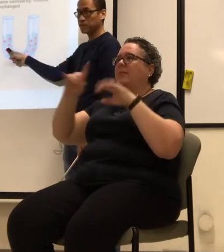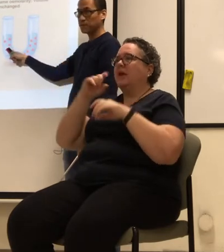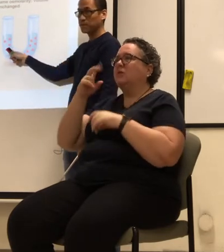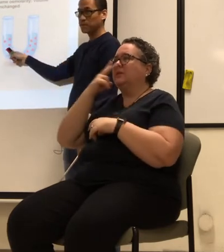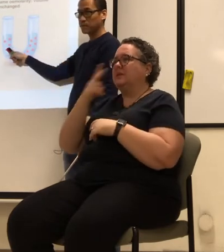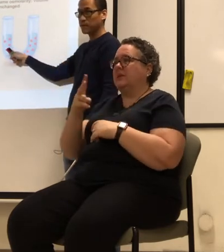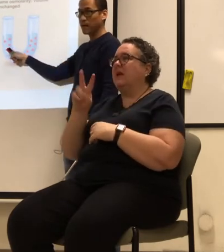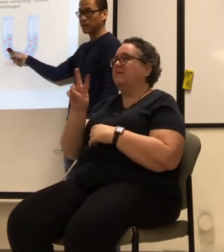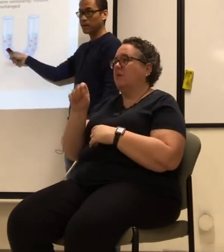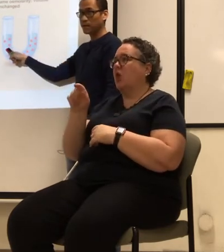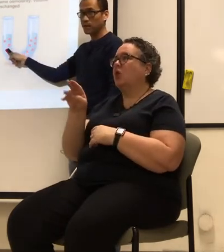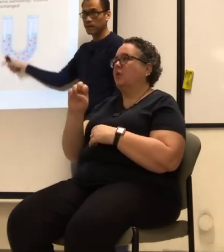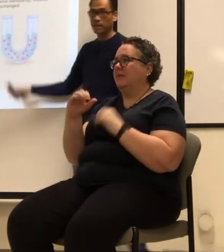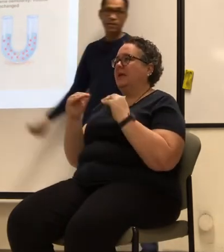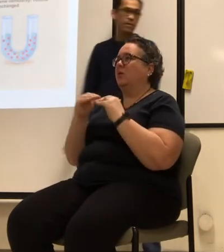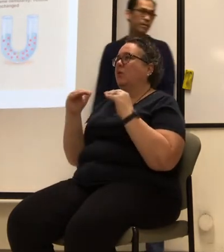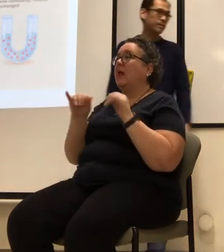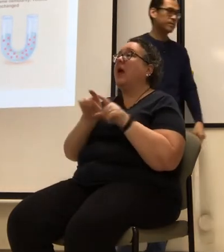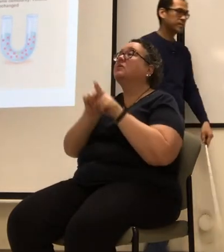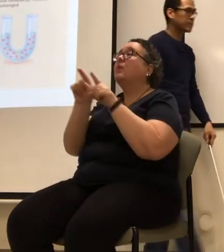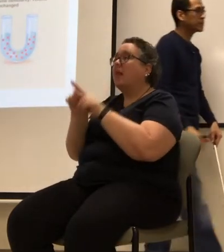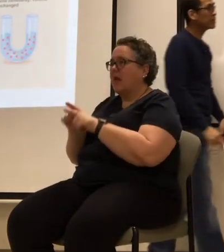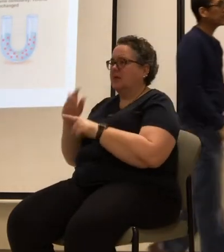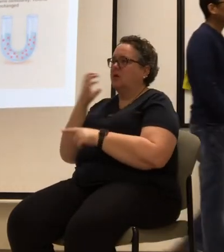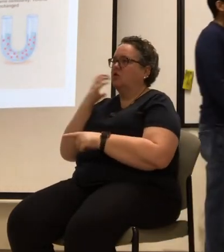concentration. Okay.